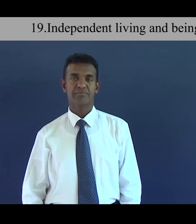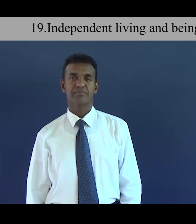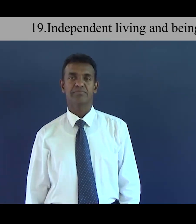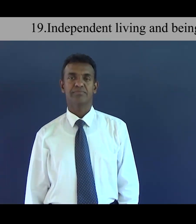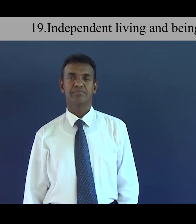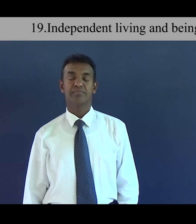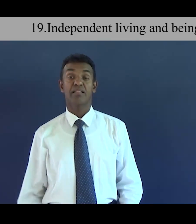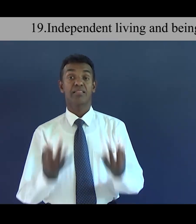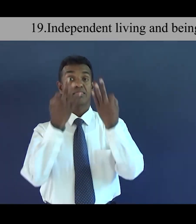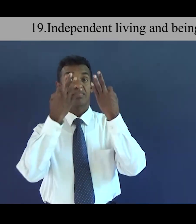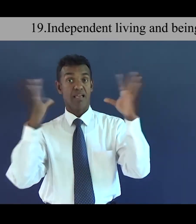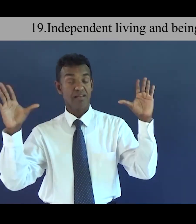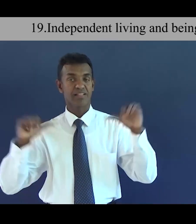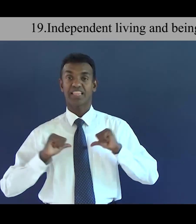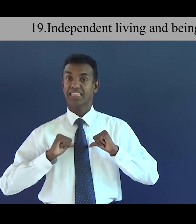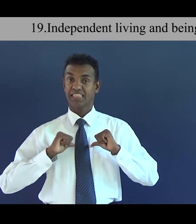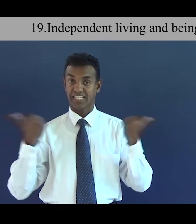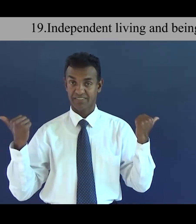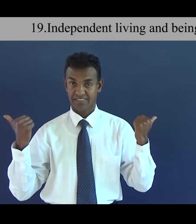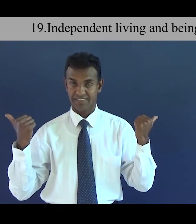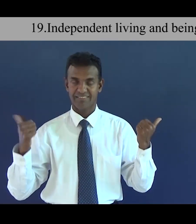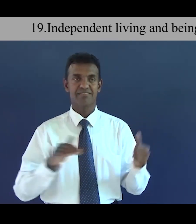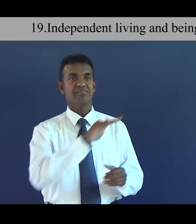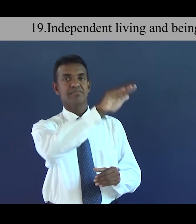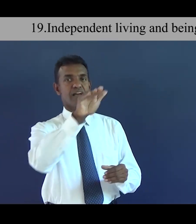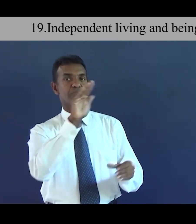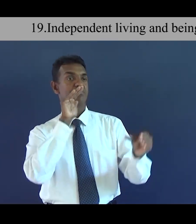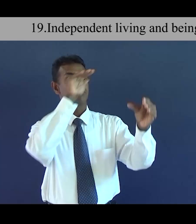Independent living and being a part of the community.